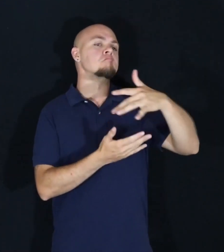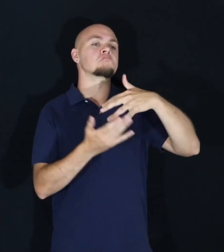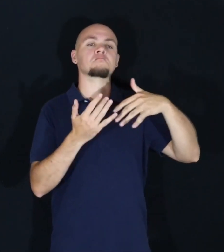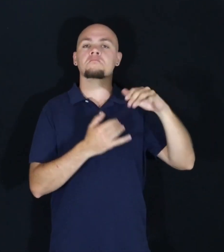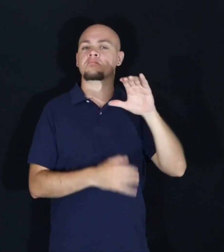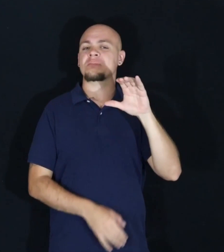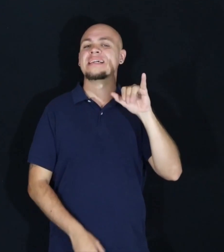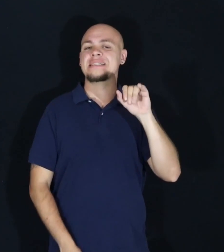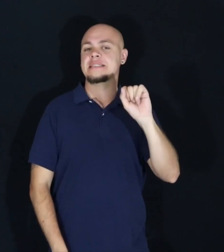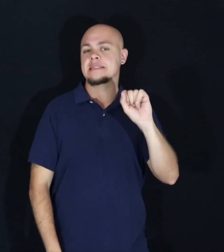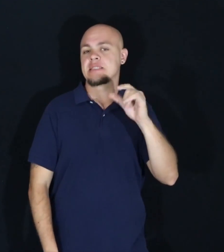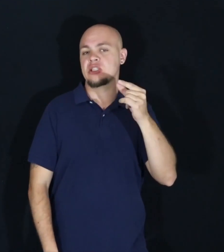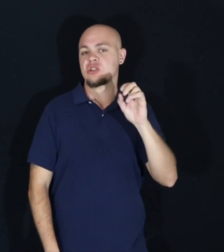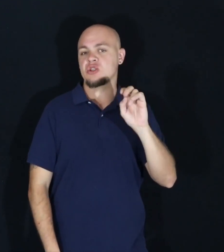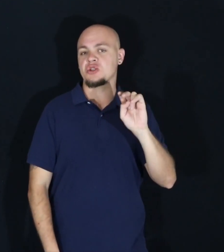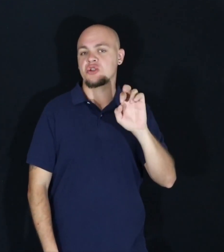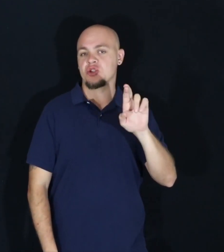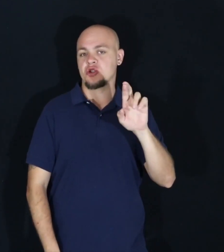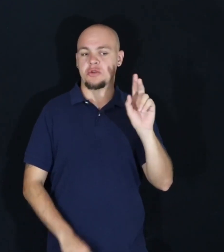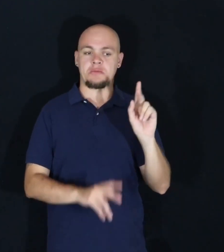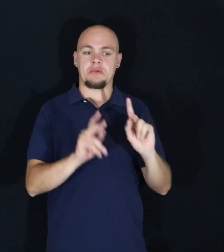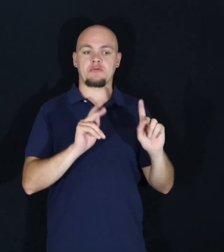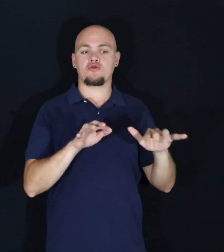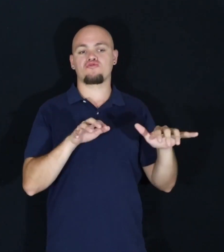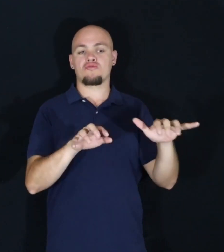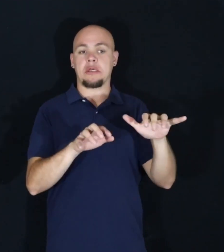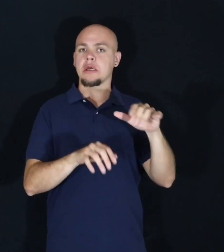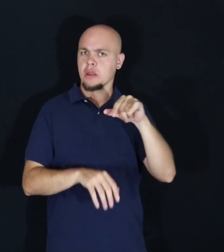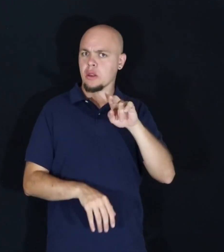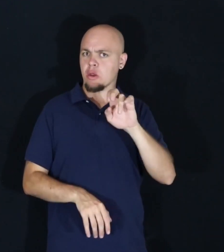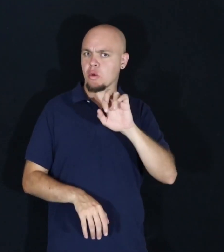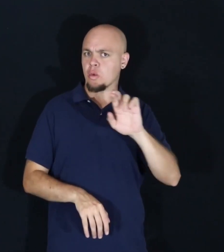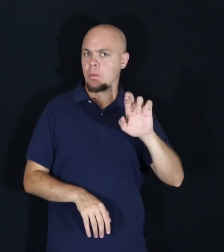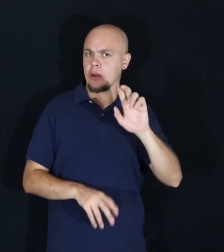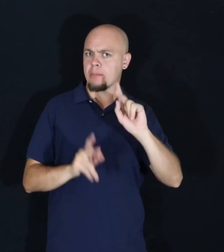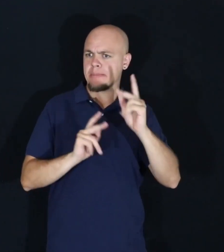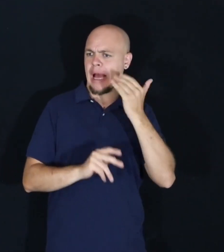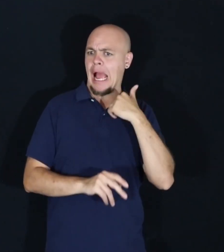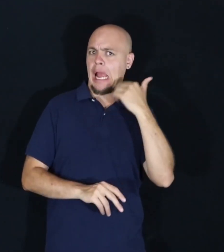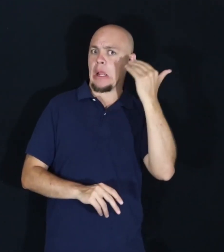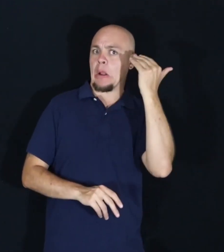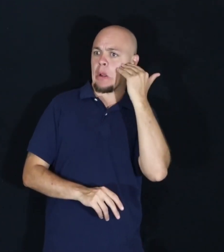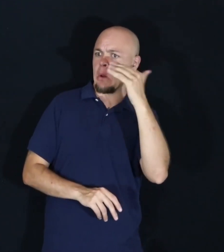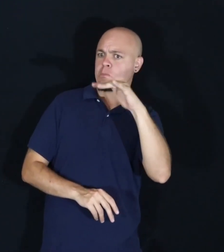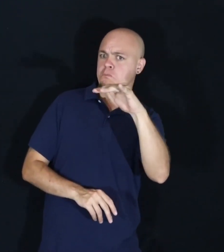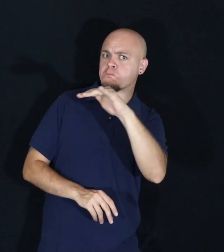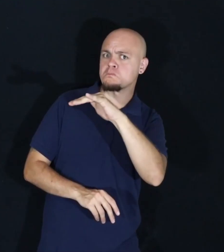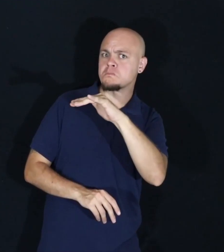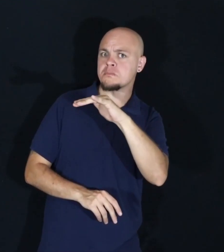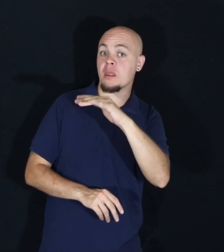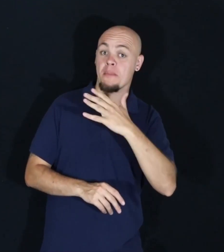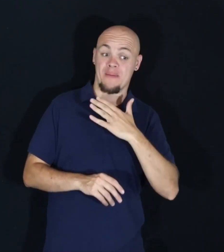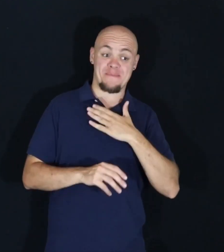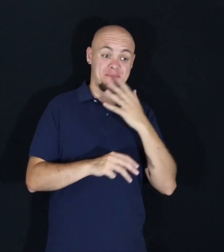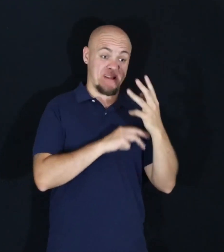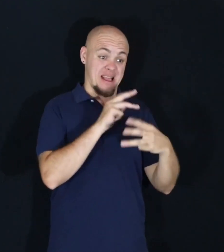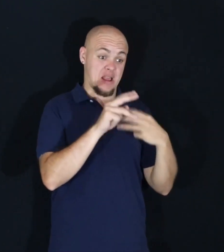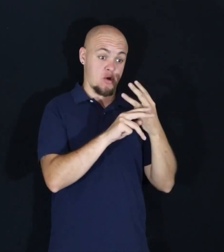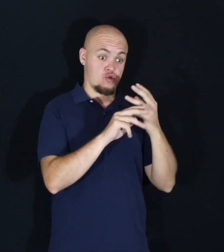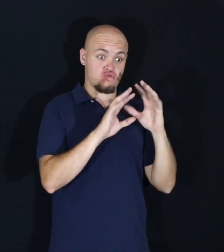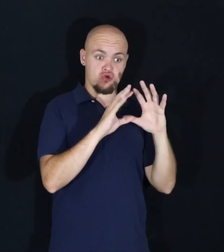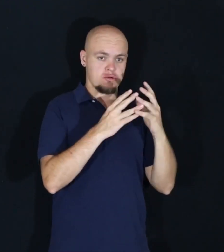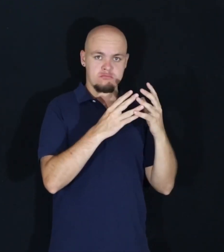cisgender people. And in my head, I knew that queer people existed, but they were never part of my world, part of the